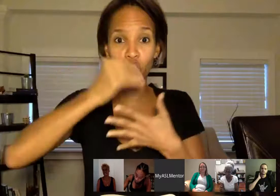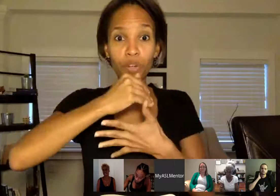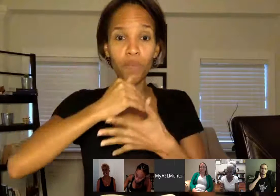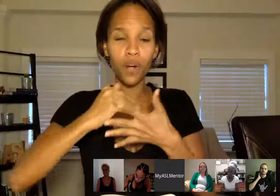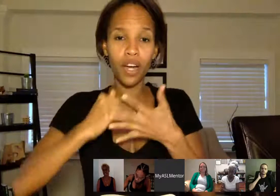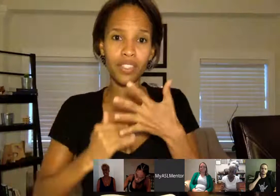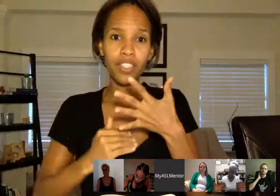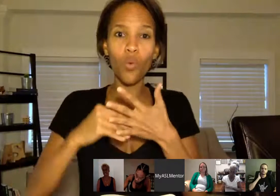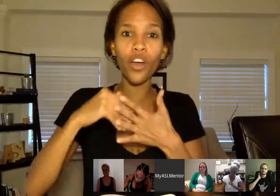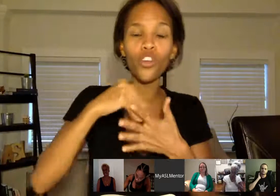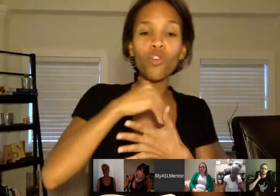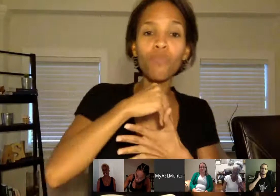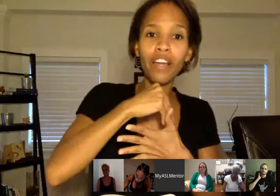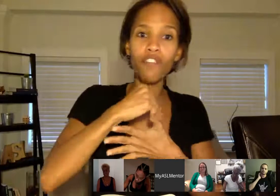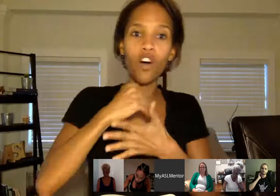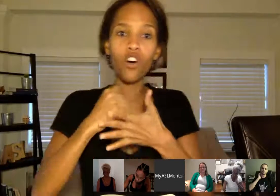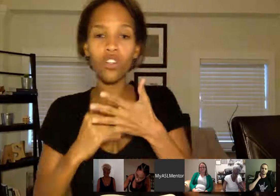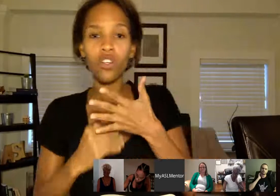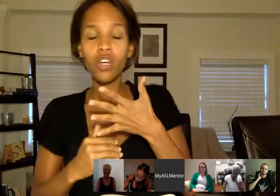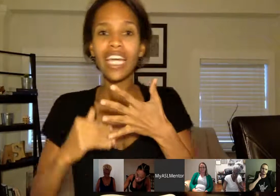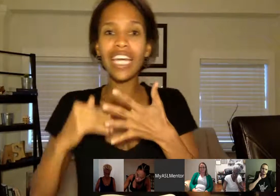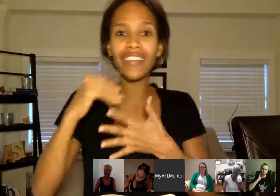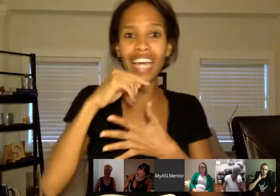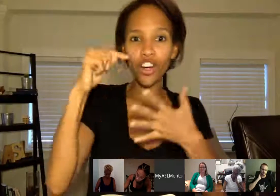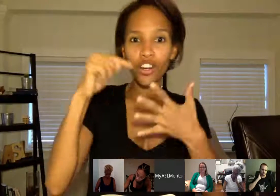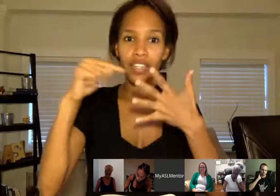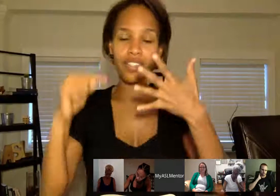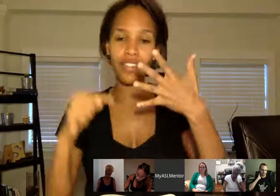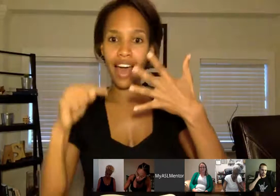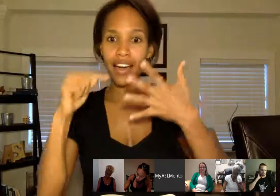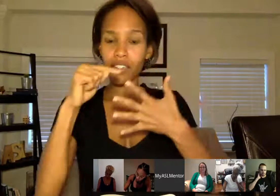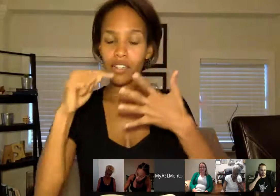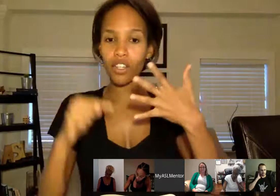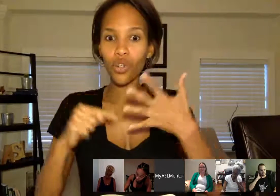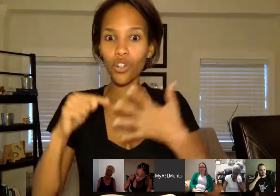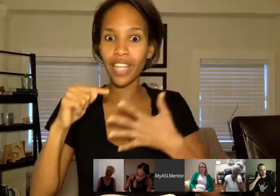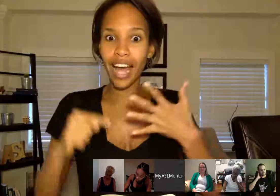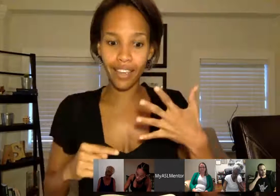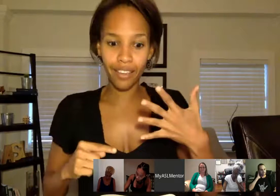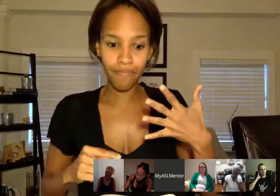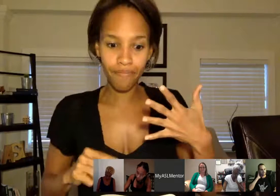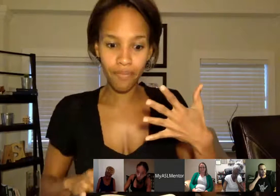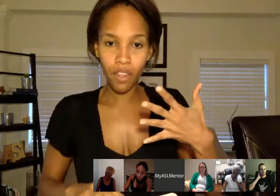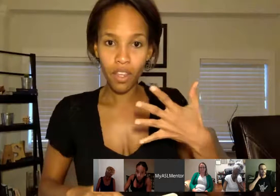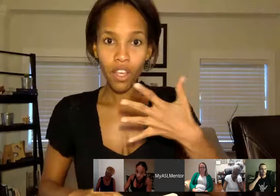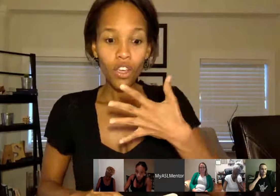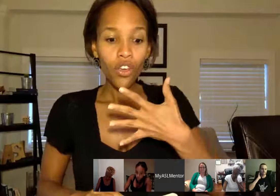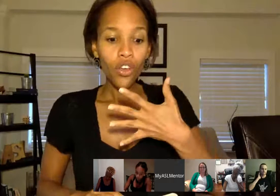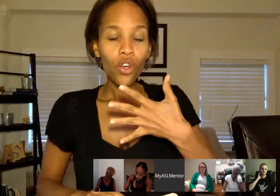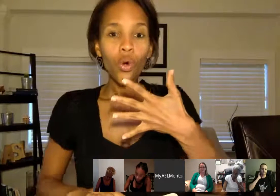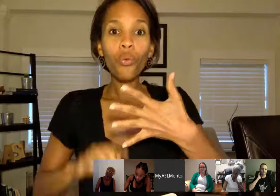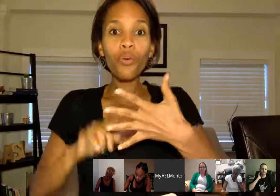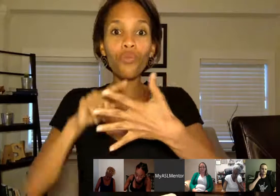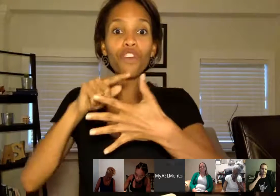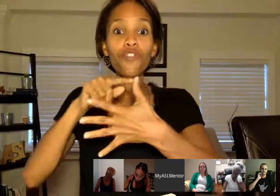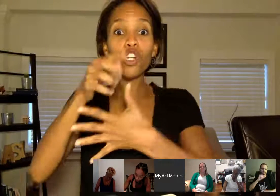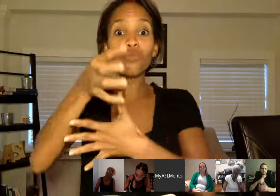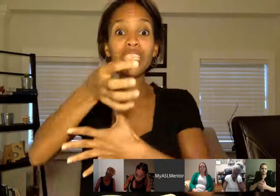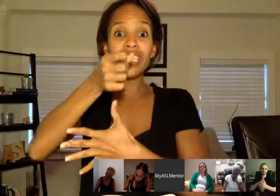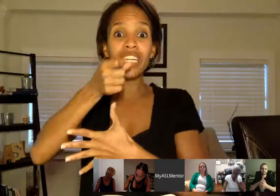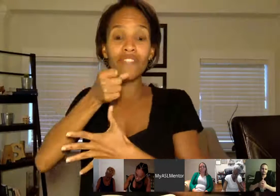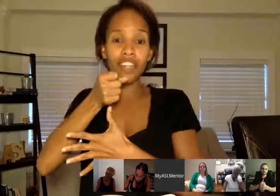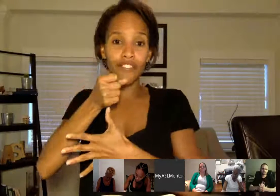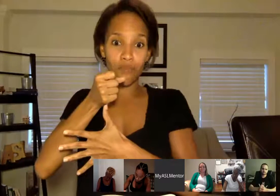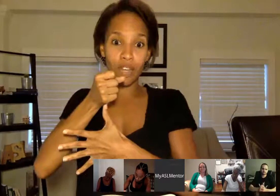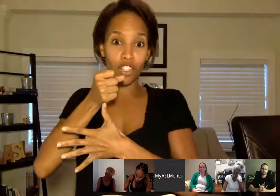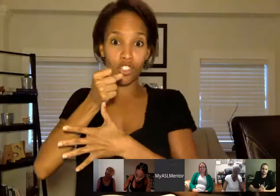the interpreting process and where you might fall in the areas that you're lacking. We first